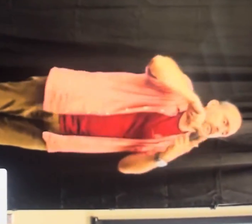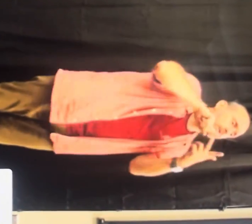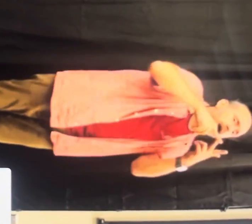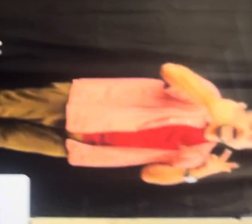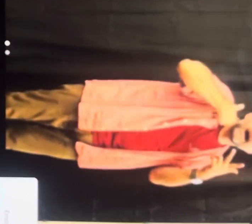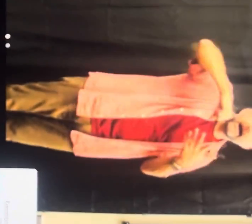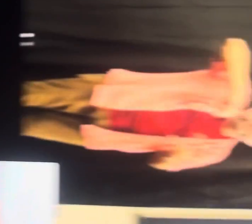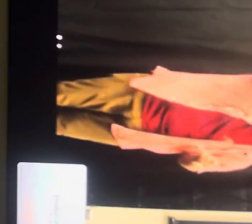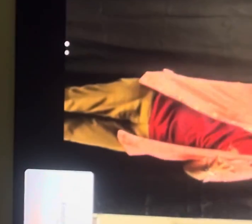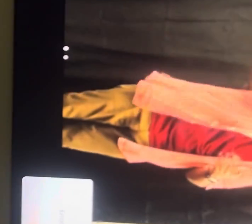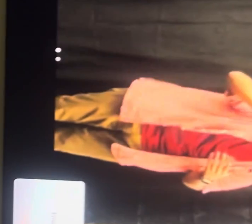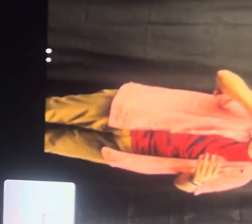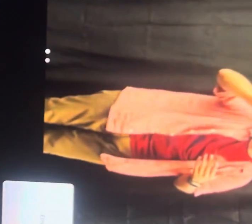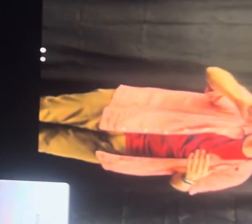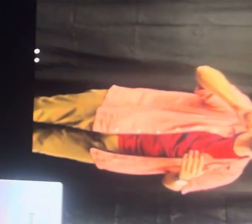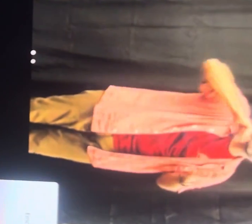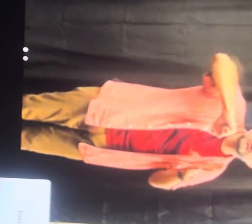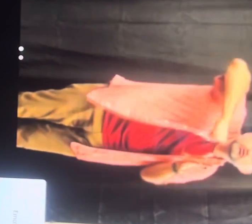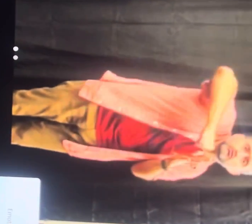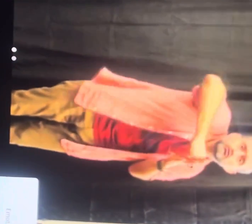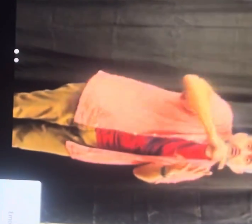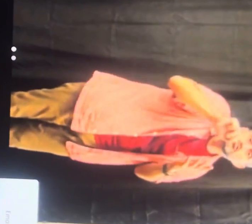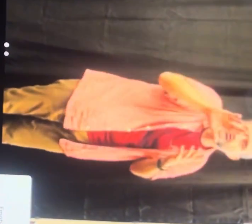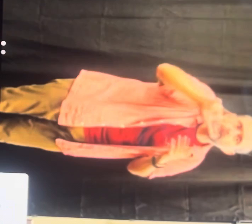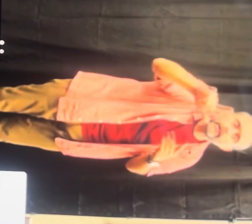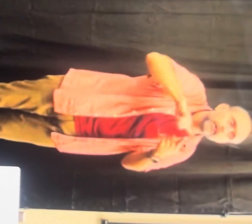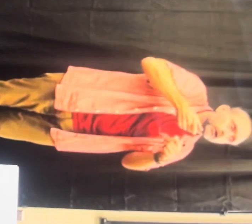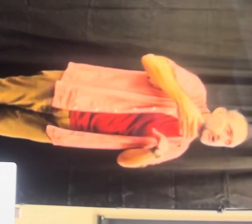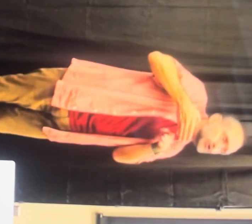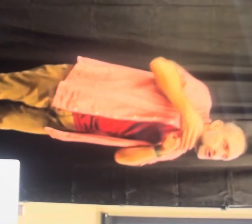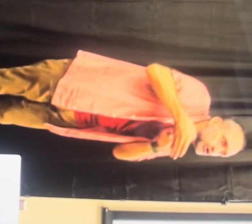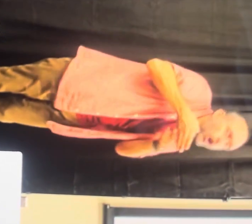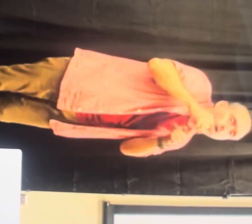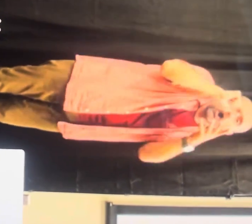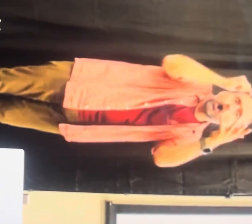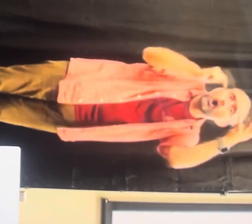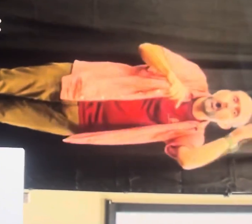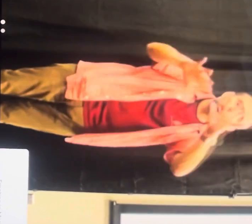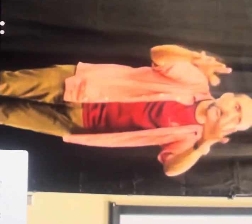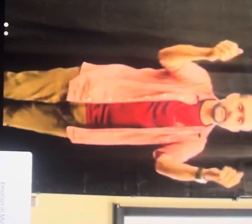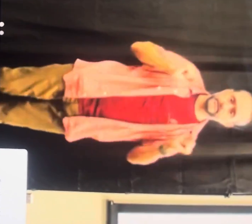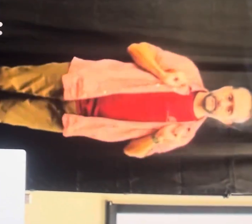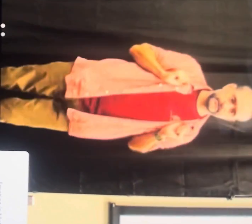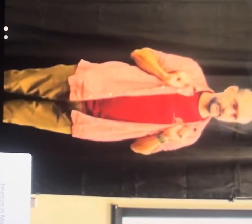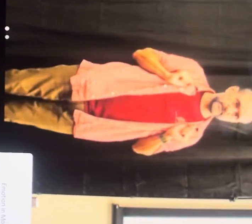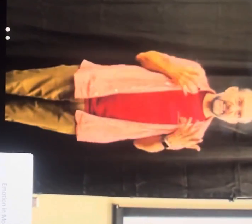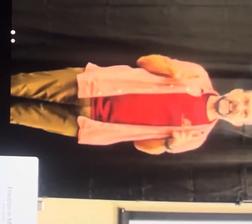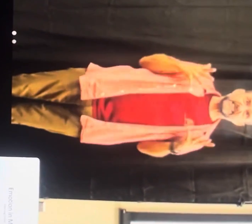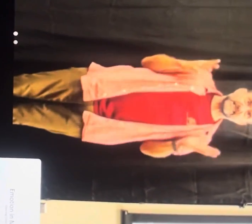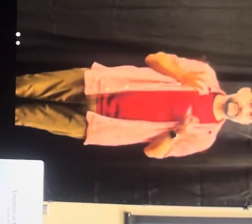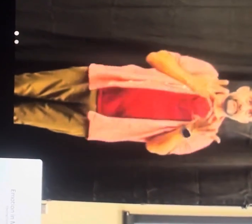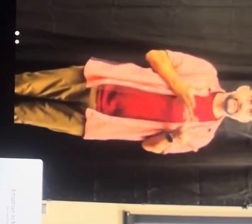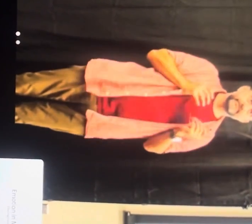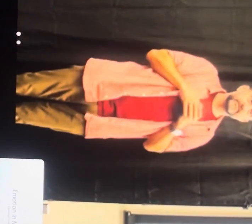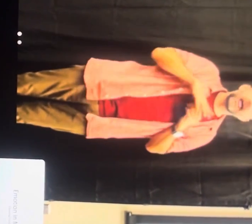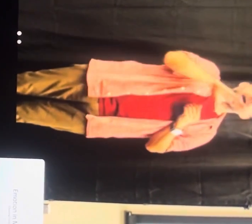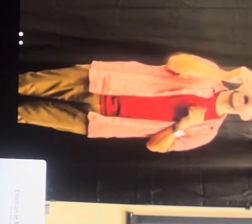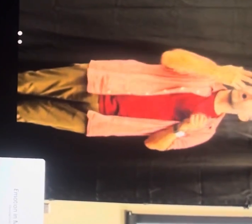they have a bunch of tools and different things. They have a certain coat, and they have a meat grinder, and they have a saw, they have a bunch of different things. And